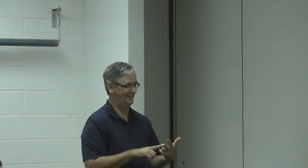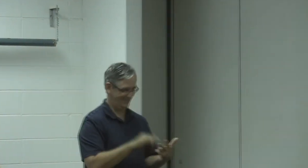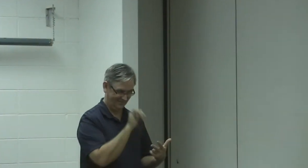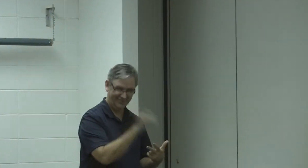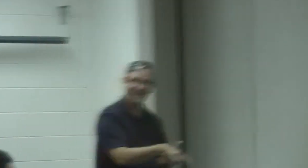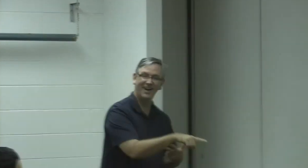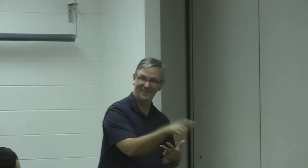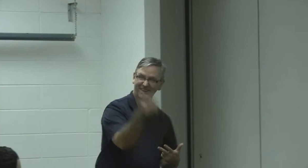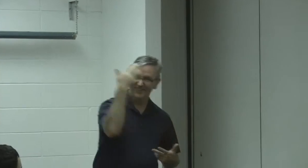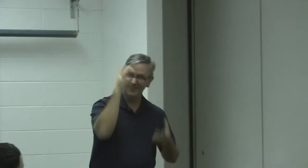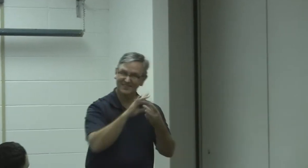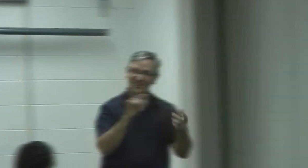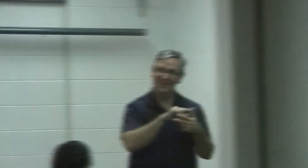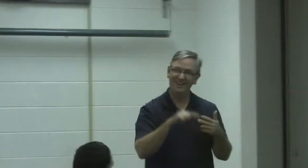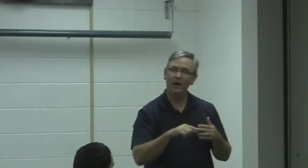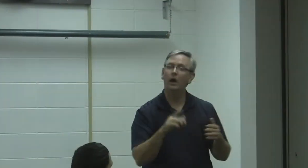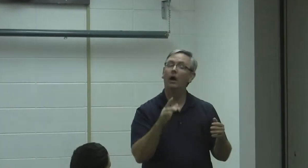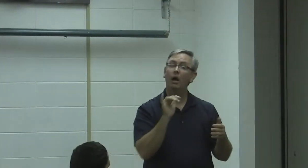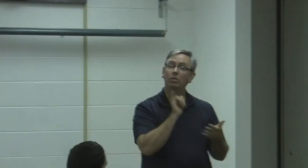him. And a Samaritan came by later and helped the man.